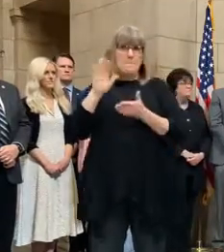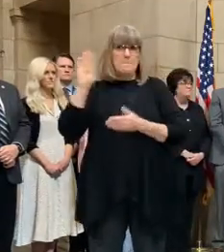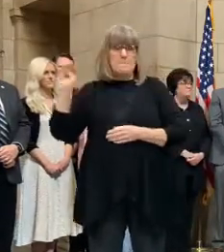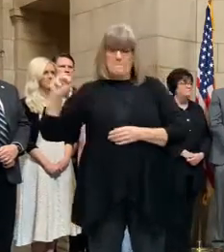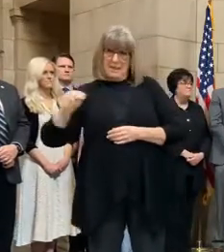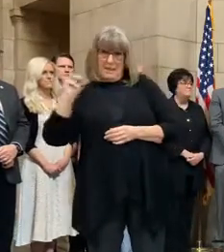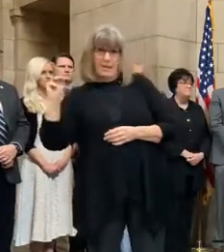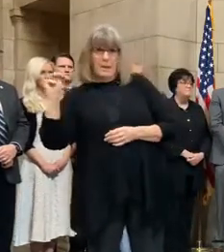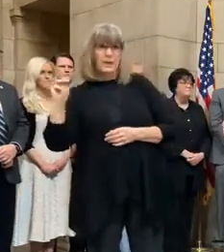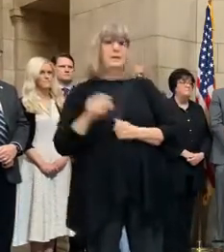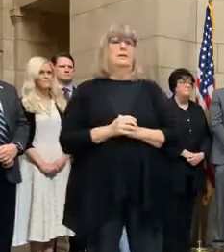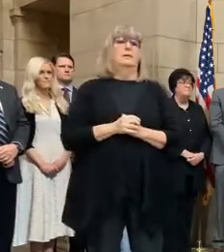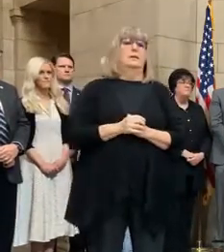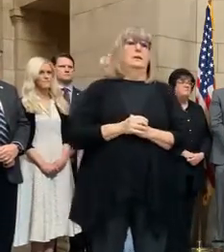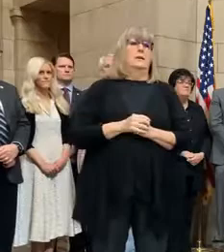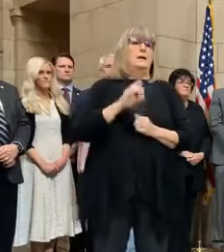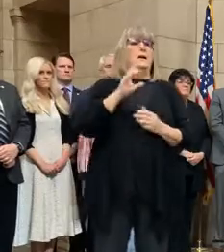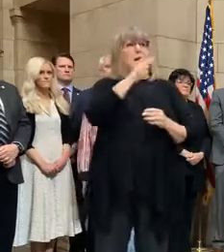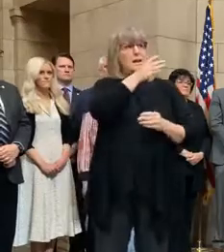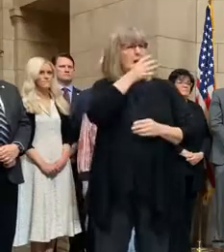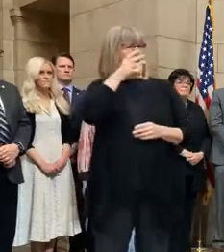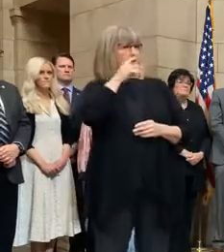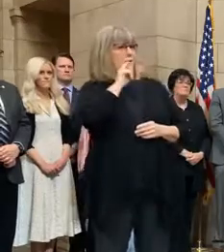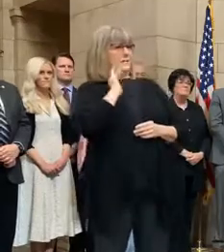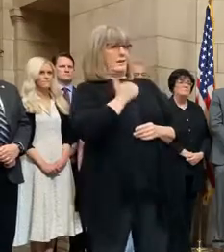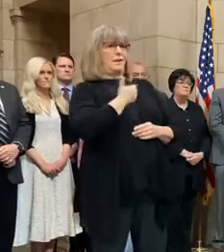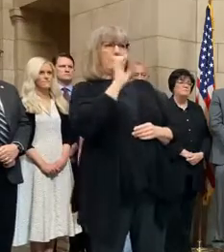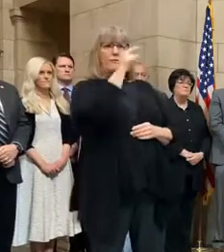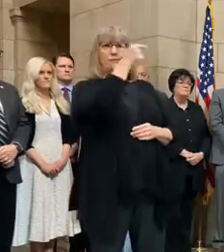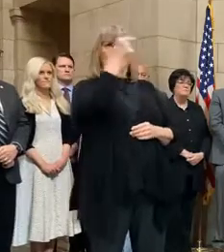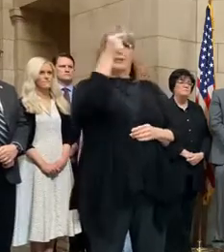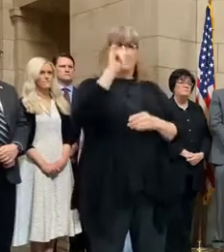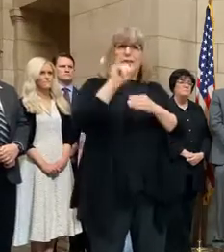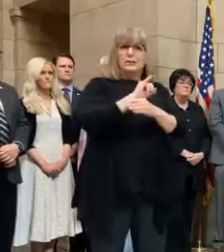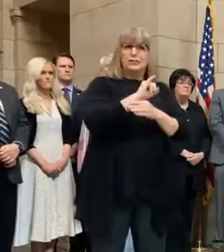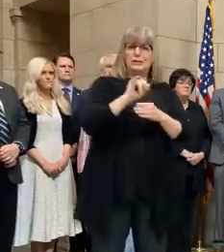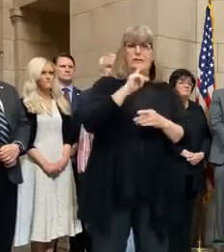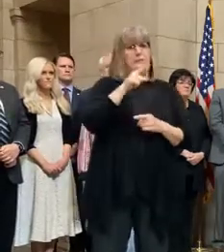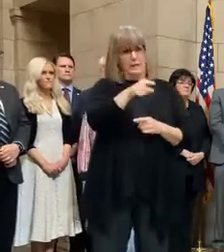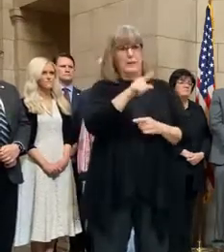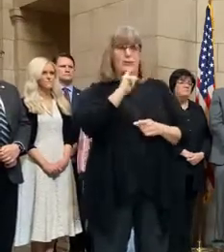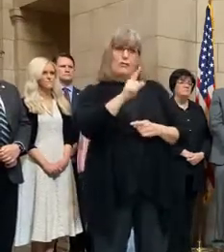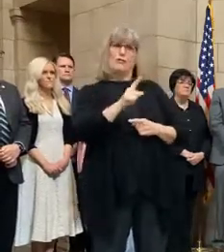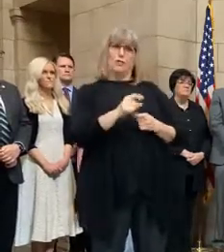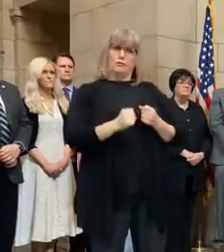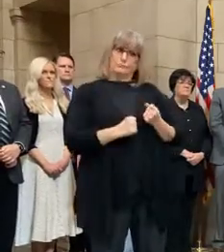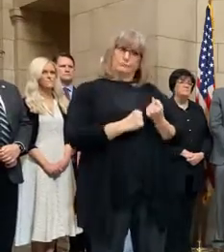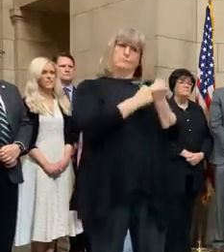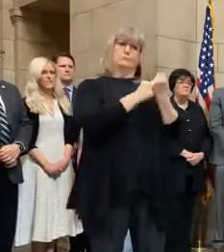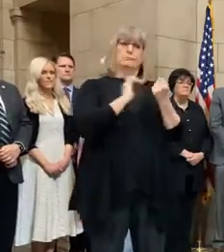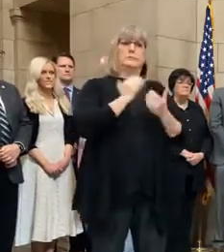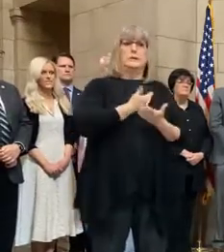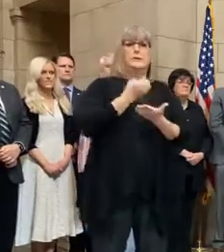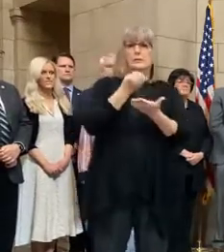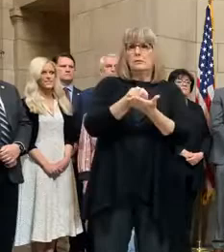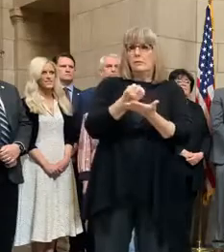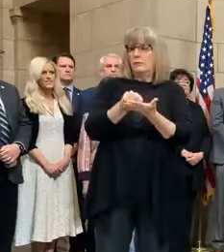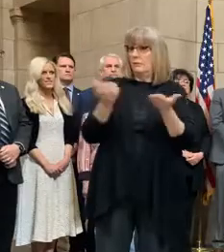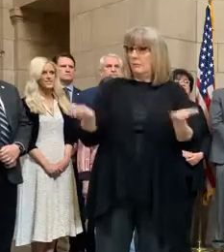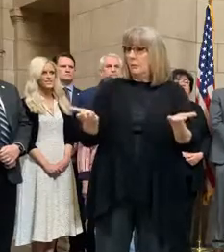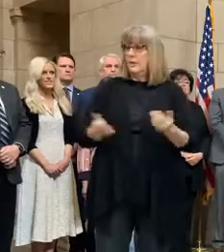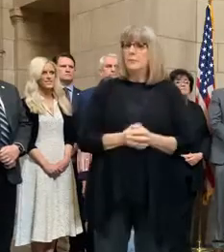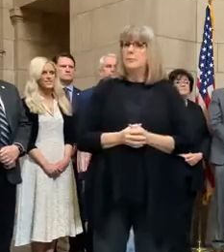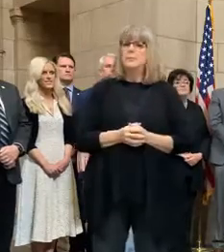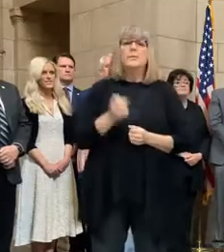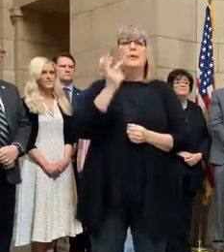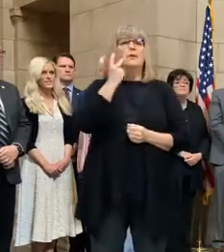soybeans. Agriculture being our number one industry, these are foundational to our economy. And of course, we